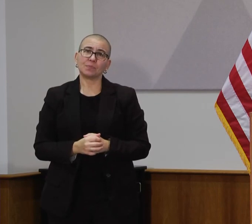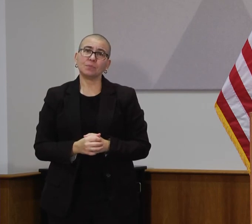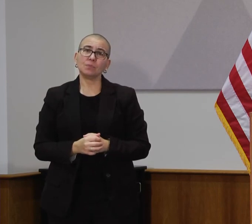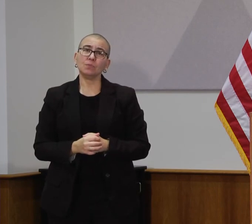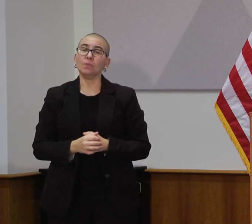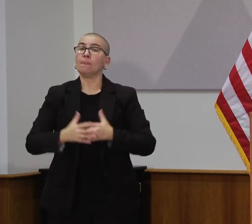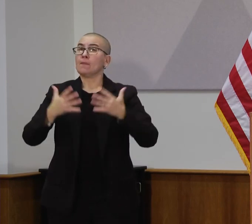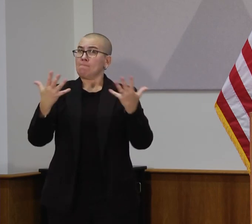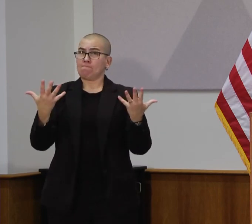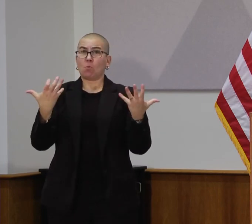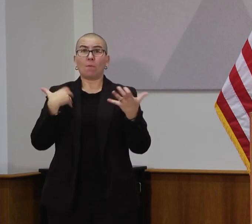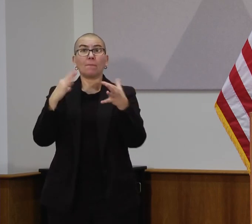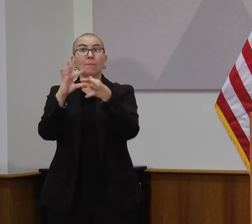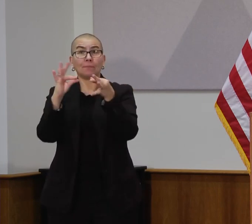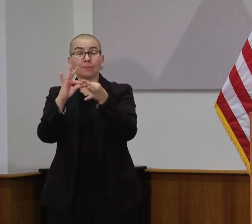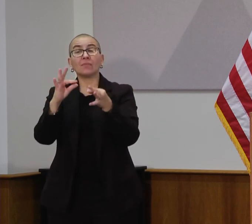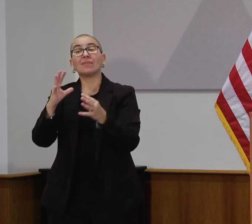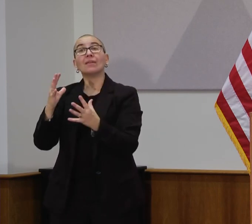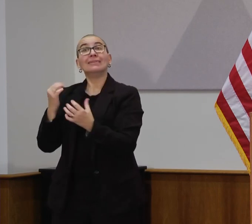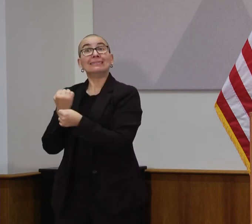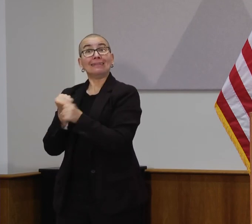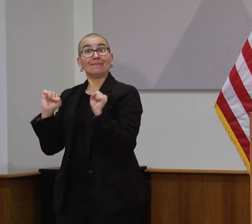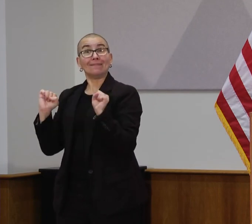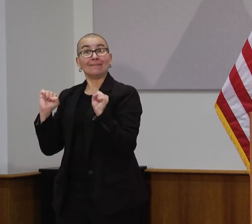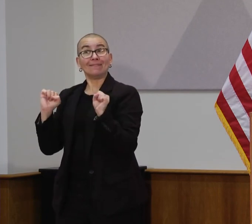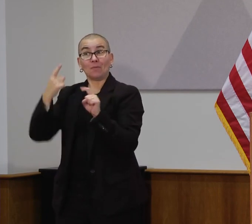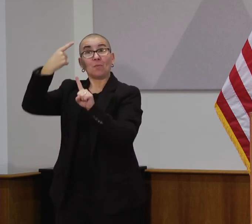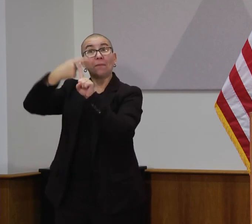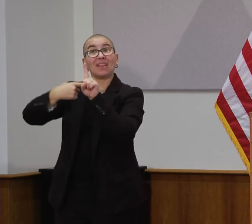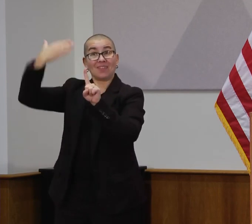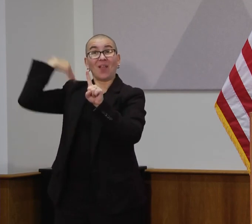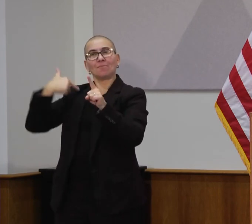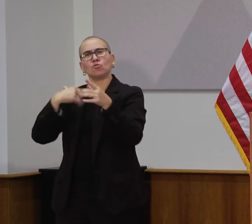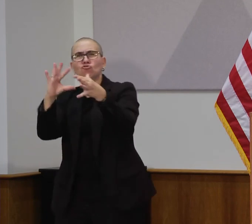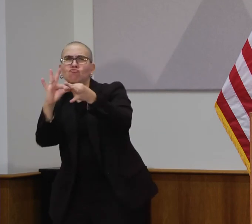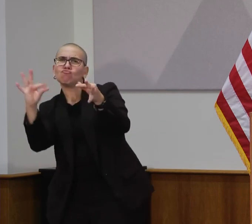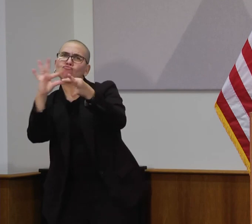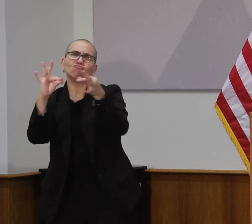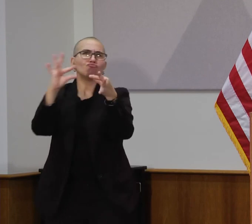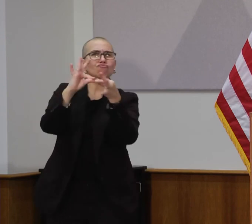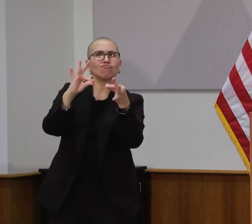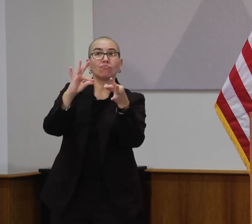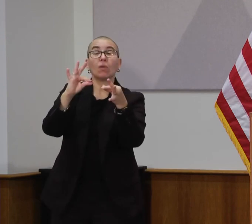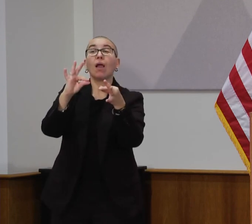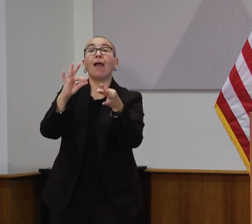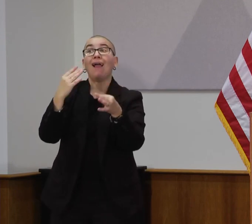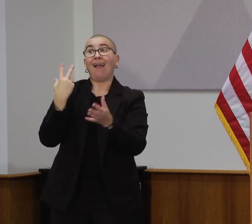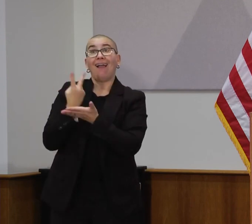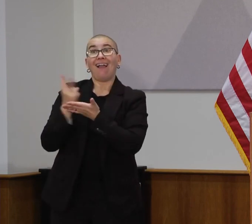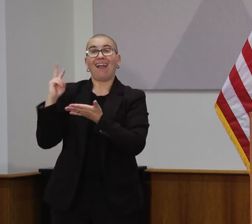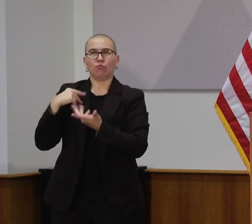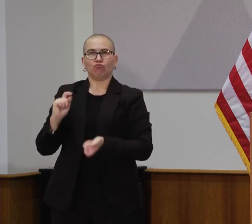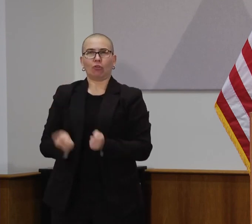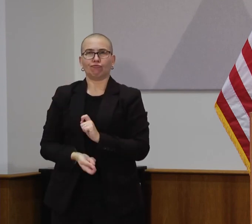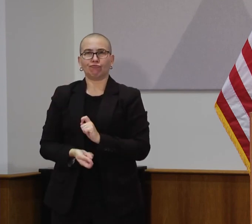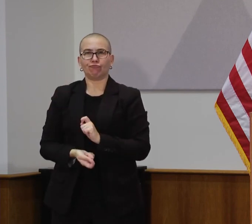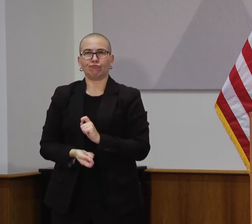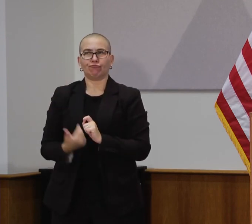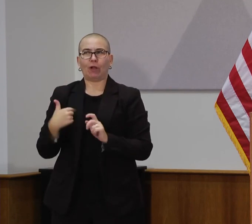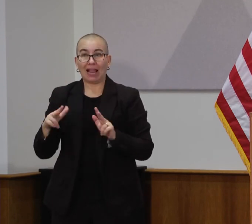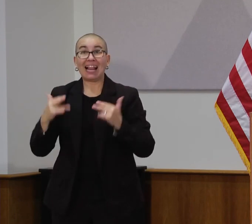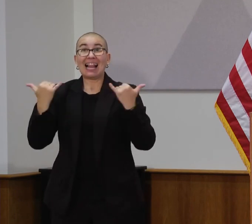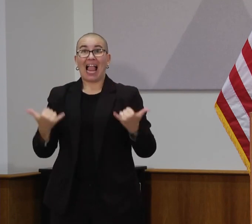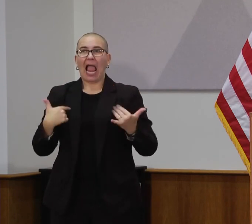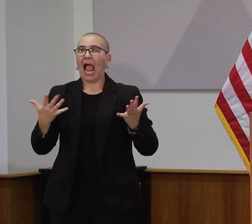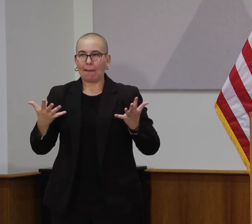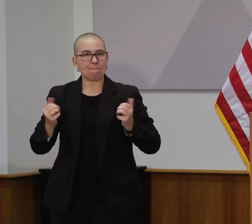relatively more safe a month ago or even 2 weeks ago are significantly more risky now. And when Dr.